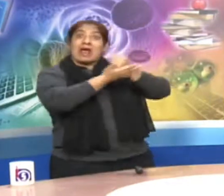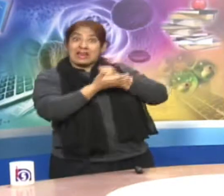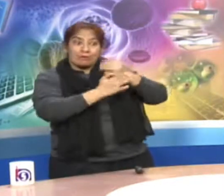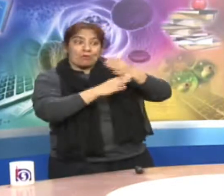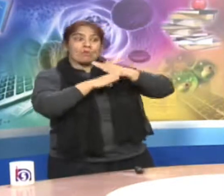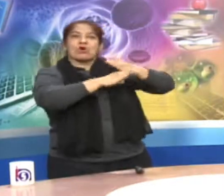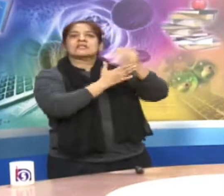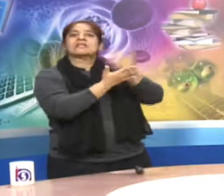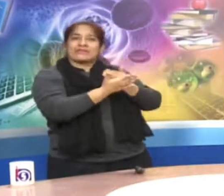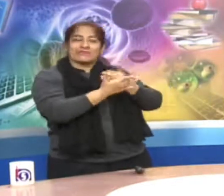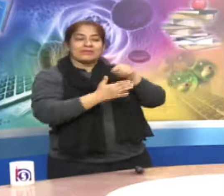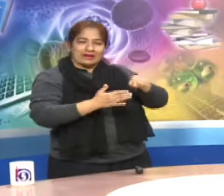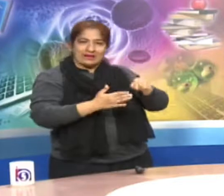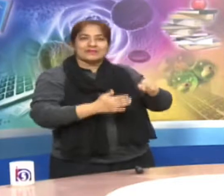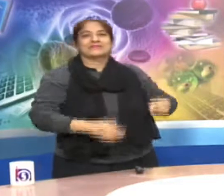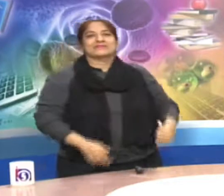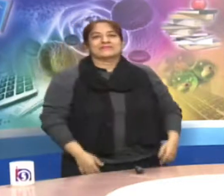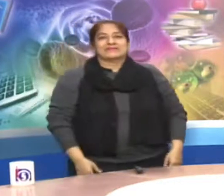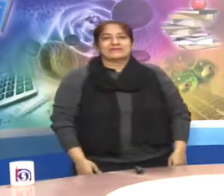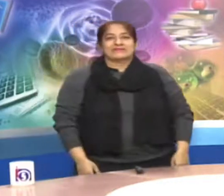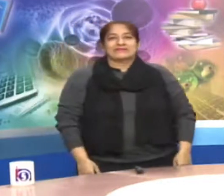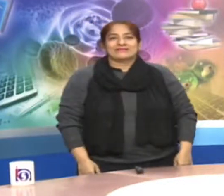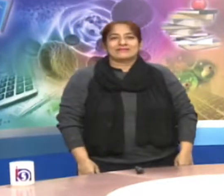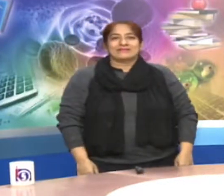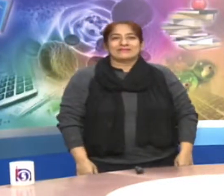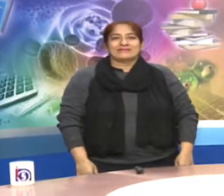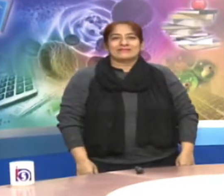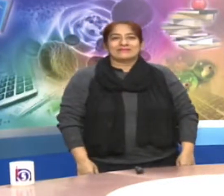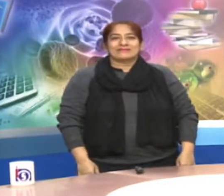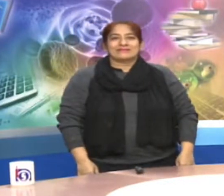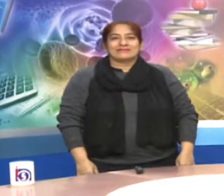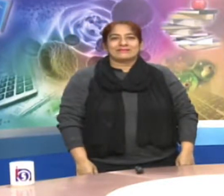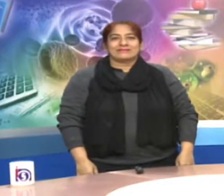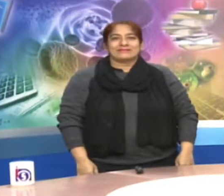consumer? This concept is about the consumer protection.